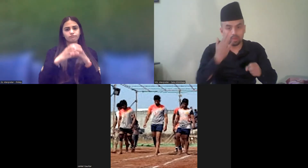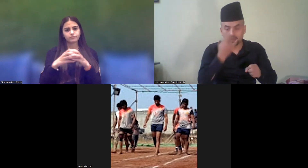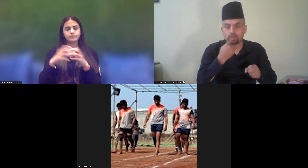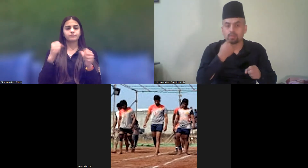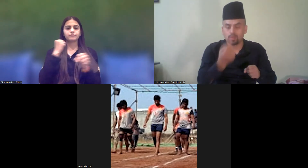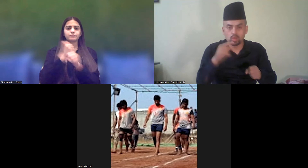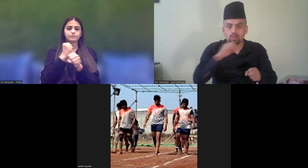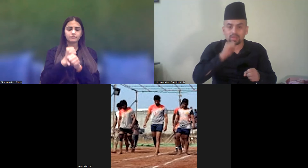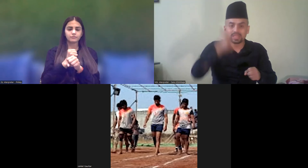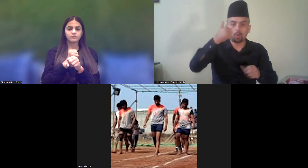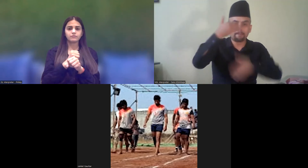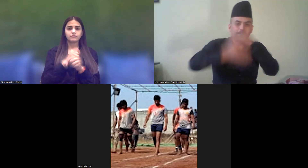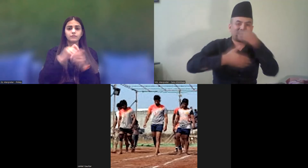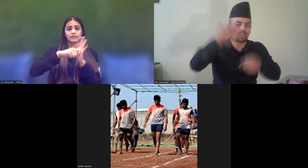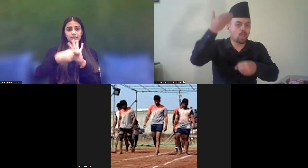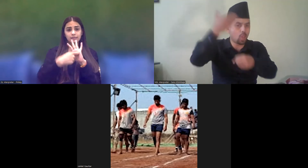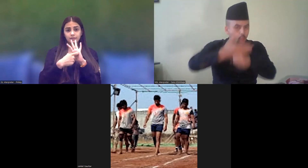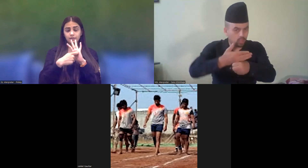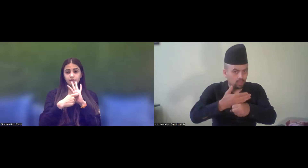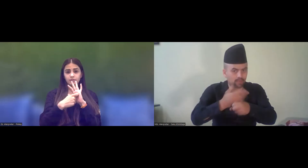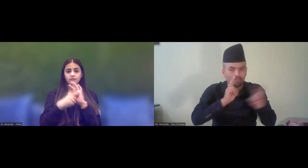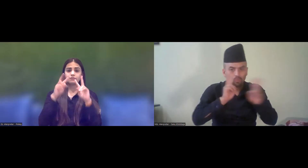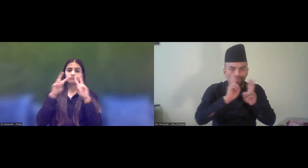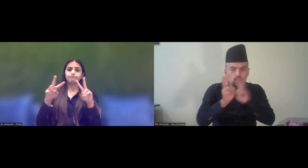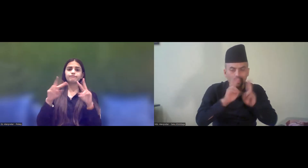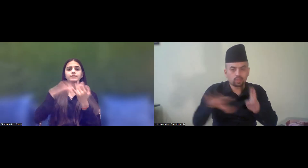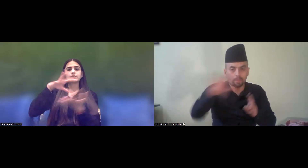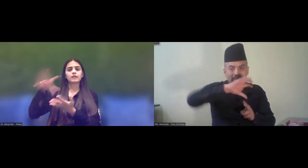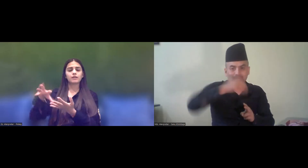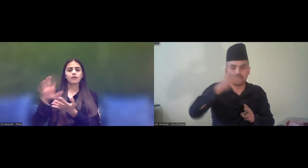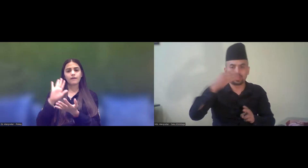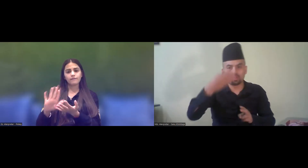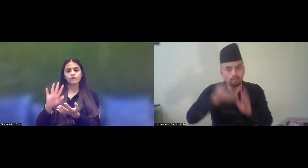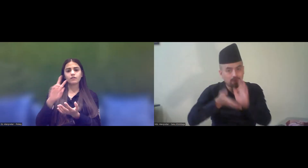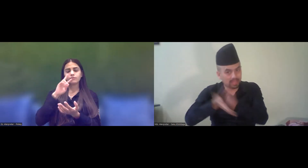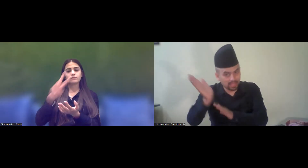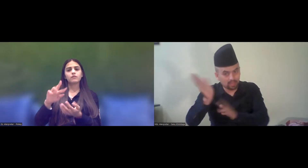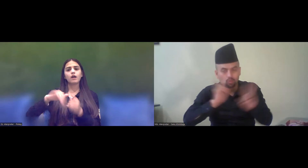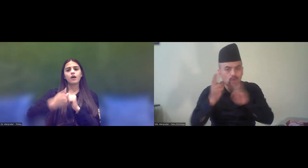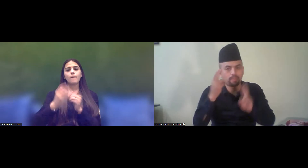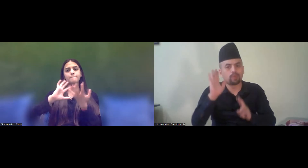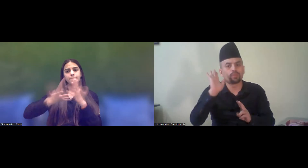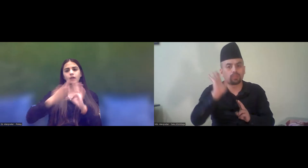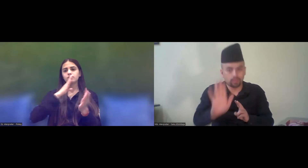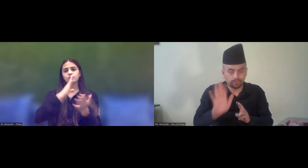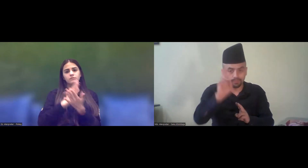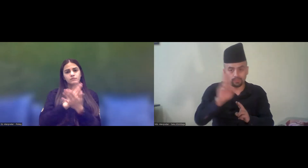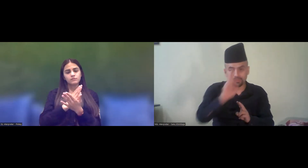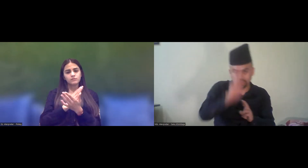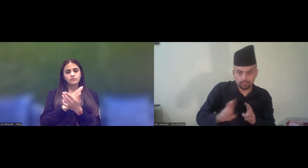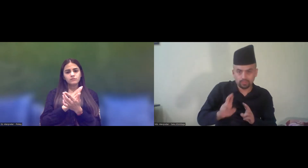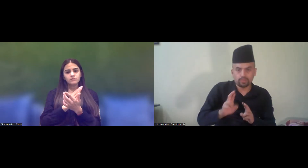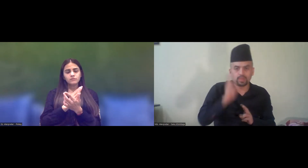themes, and the state is already looking at how do we sort of make it a reality in every